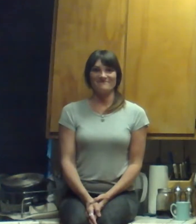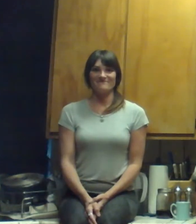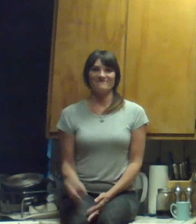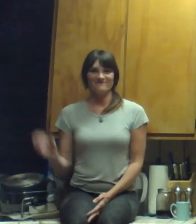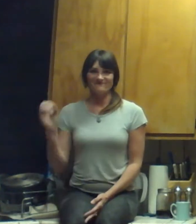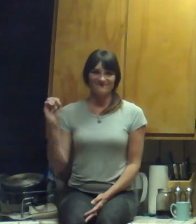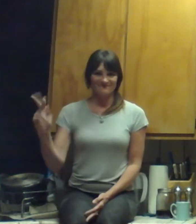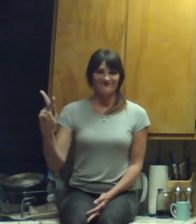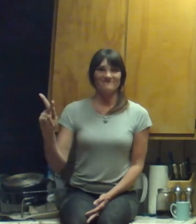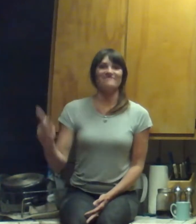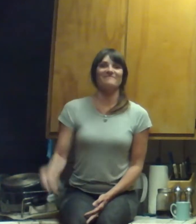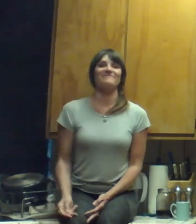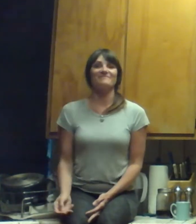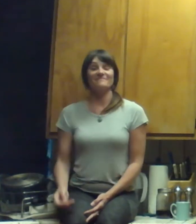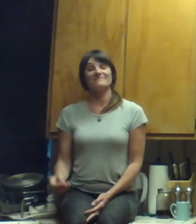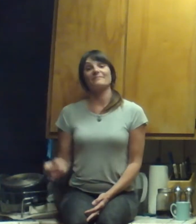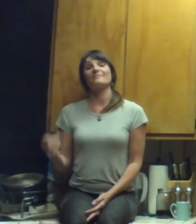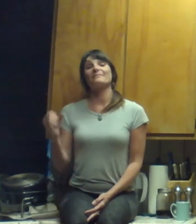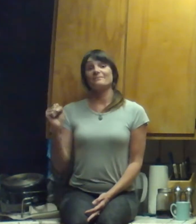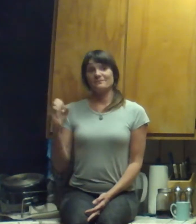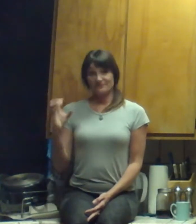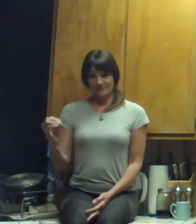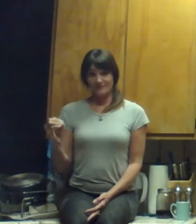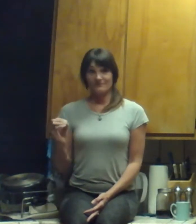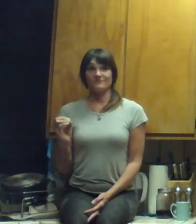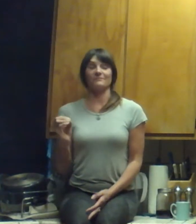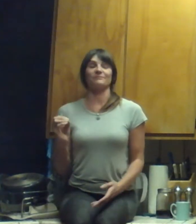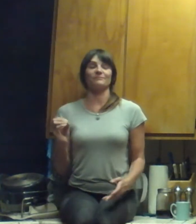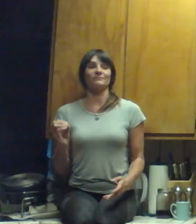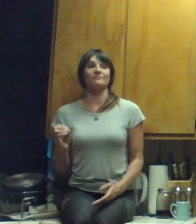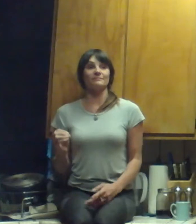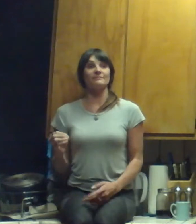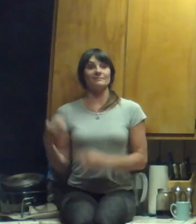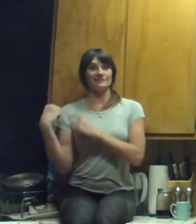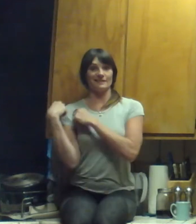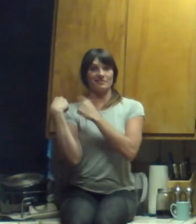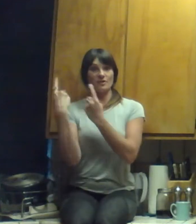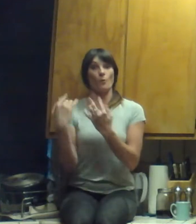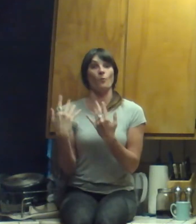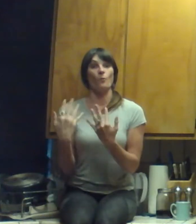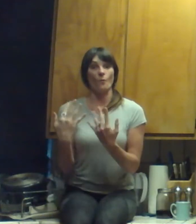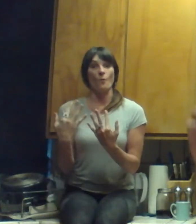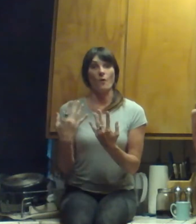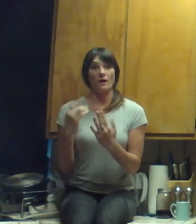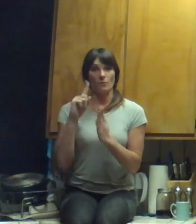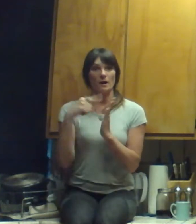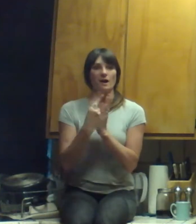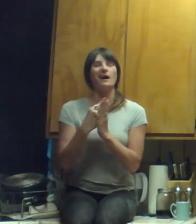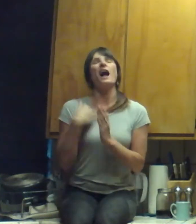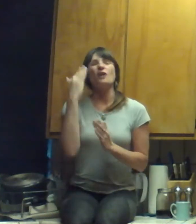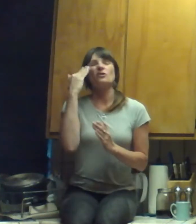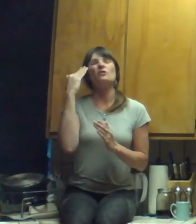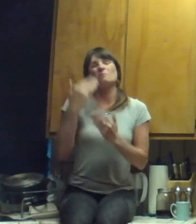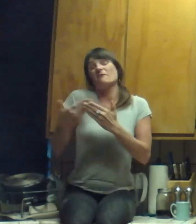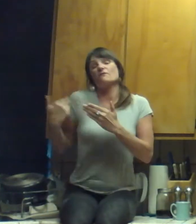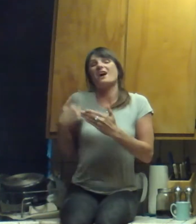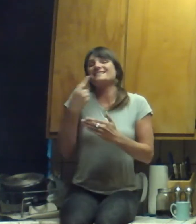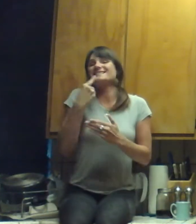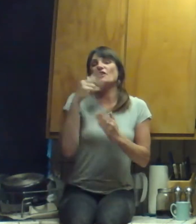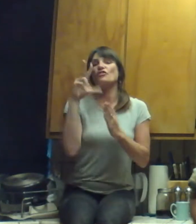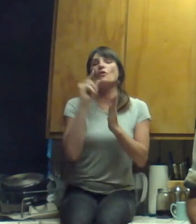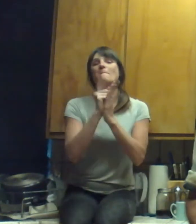Okay, so we've waited for 1 hour. I know I said 30 minutes before, but it's 1 hour you have to